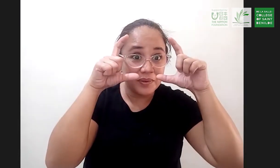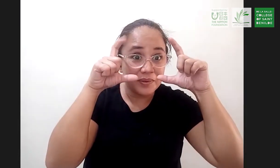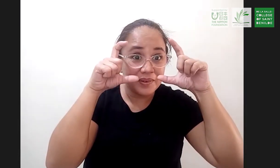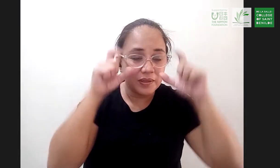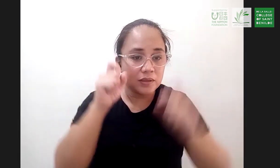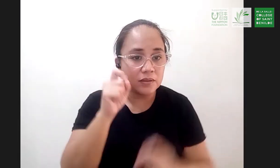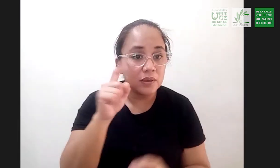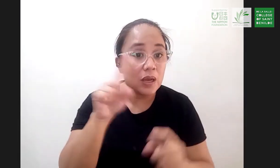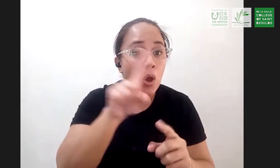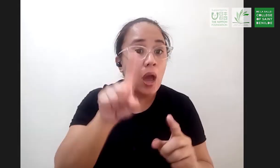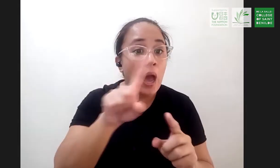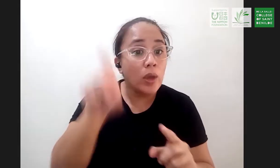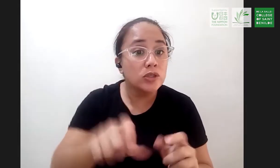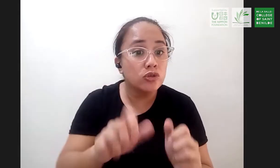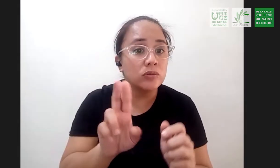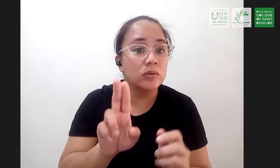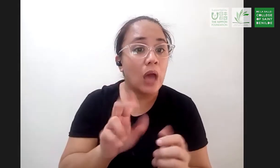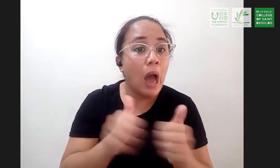eyebrows.